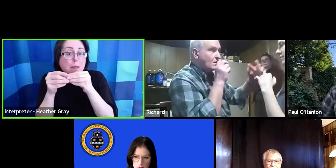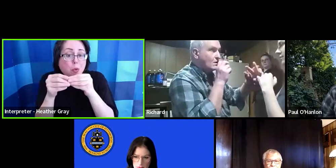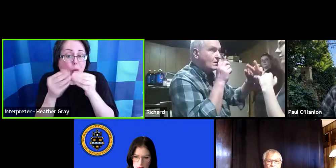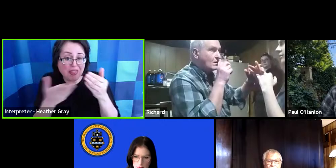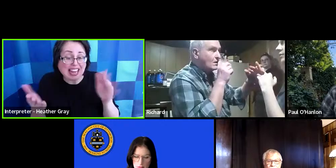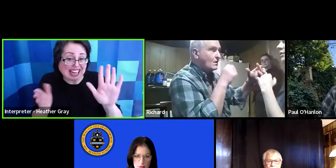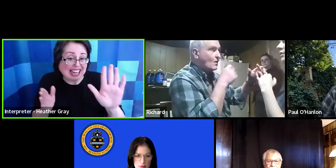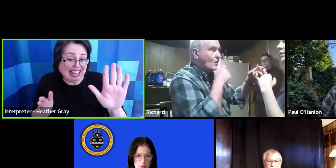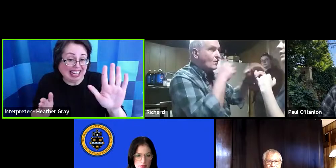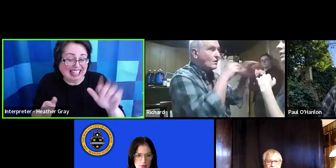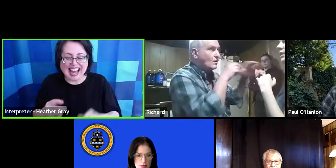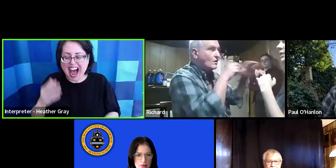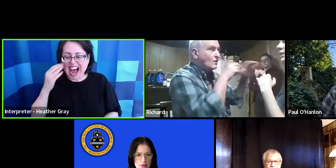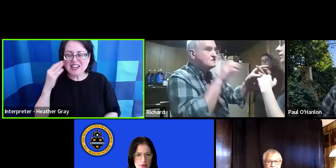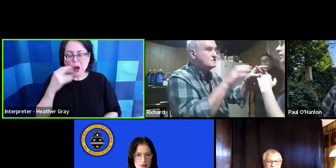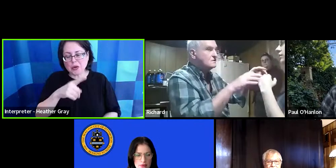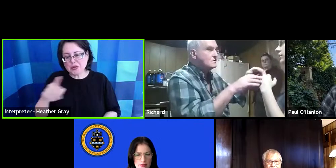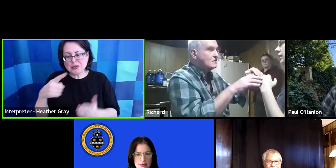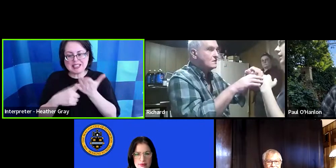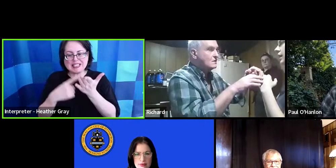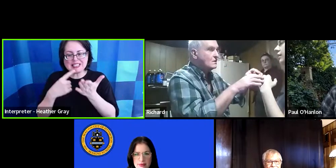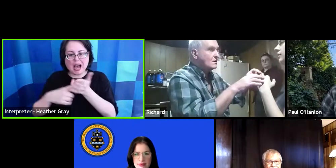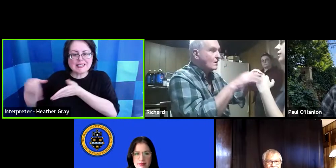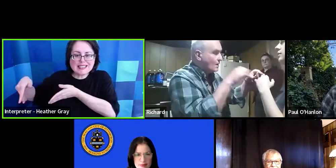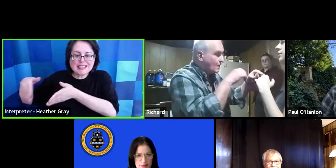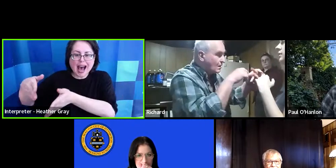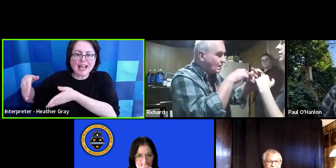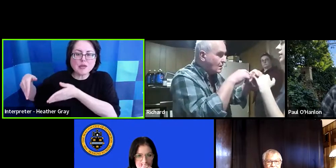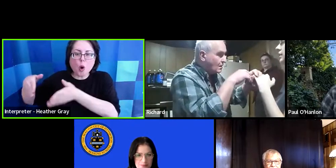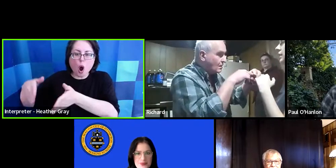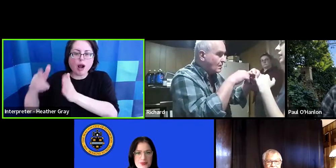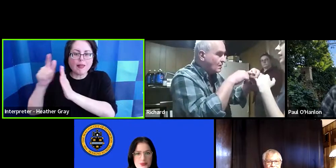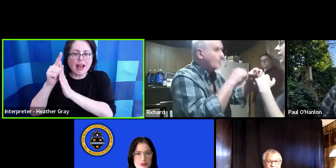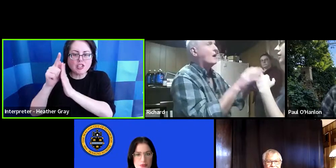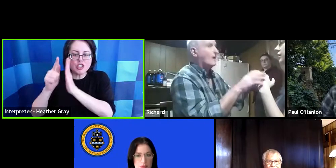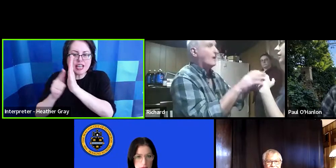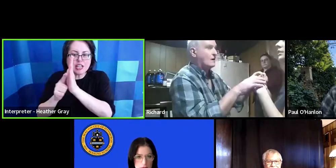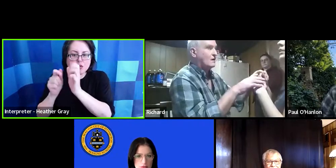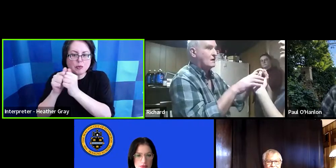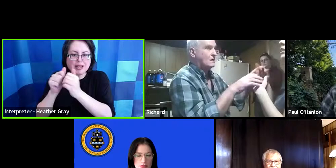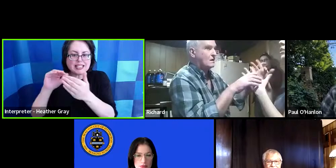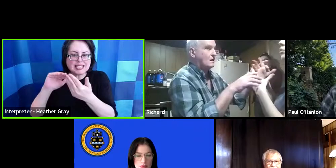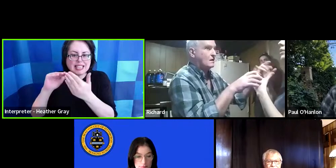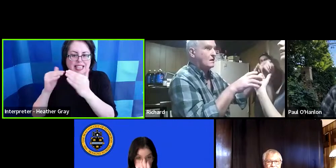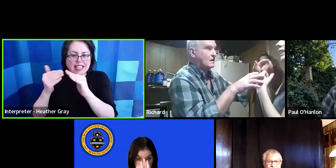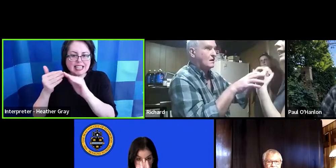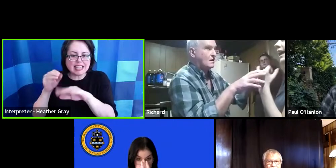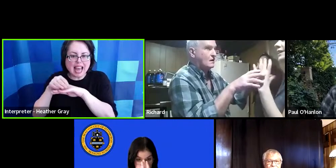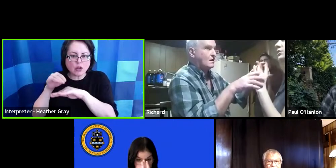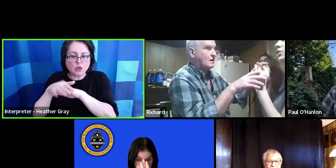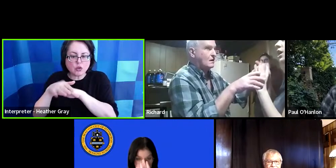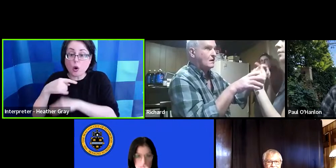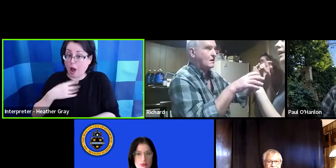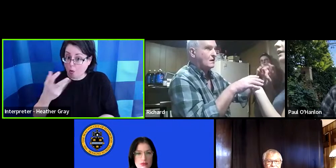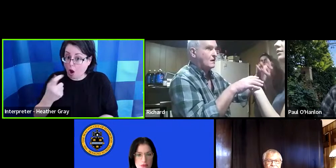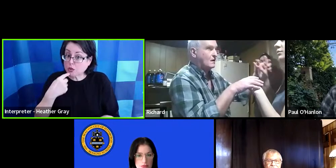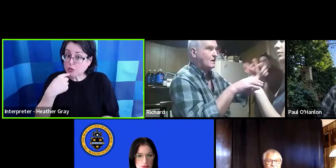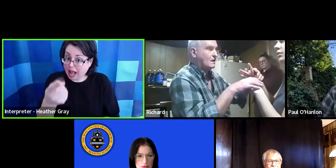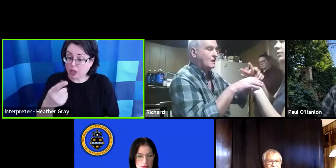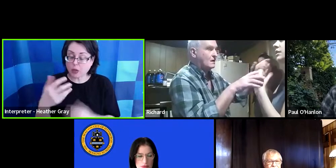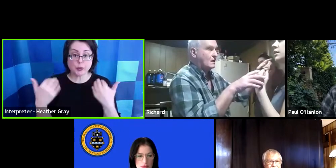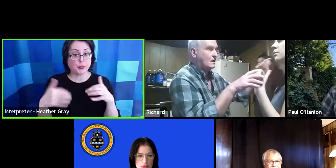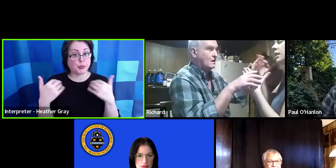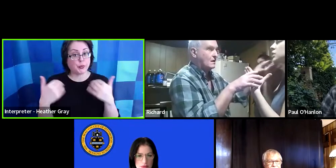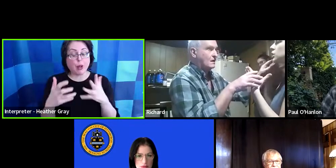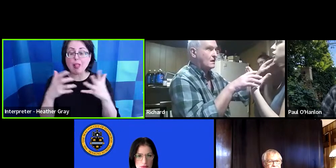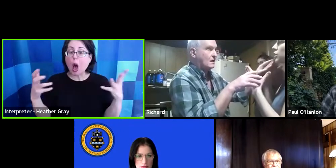sidewalk legislation in City Council. I just want to say very briefly that there was a lot of good